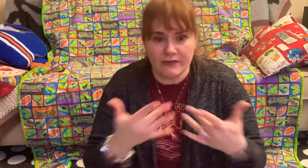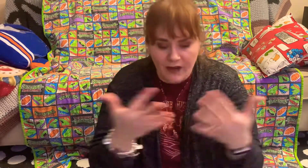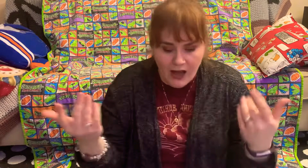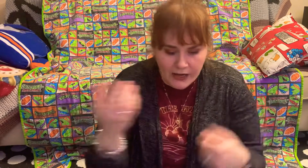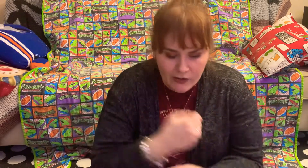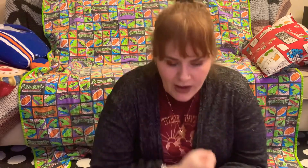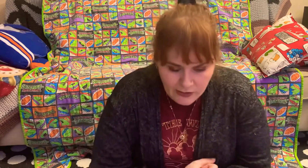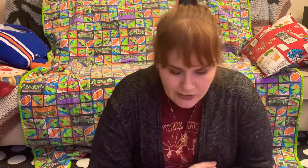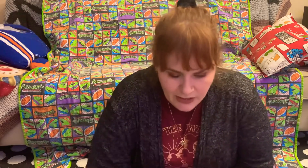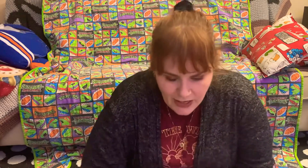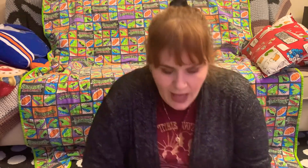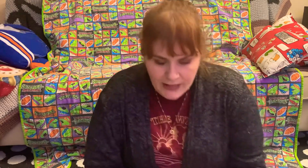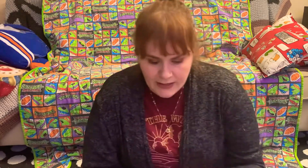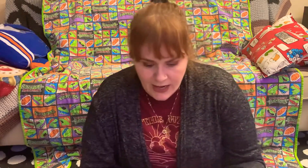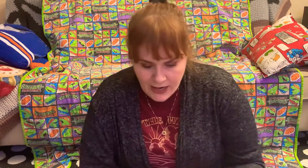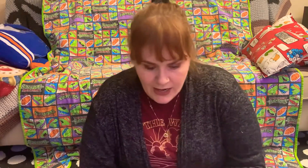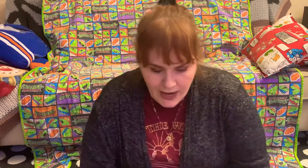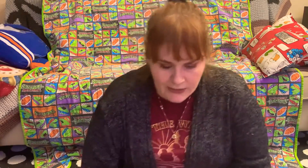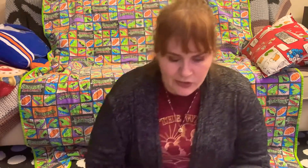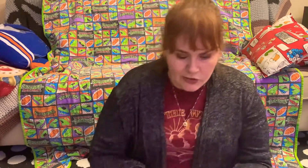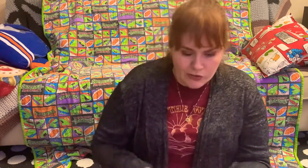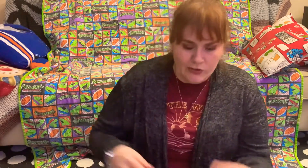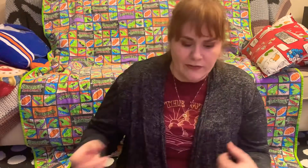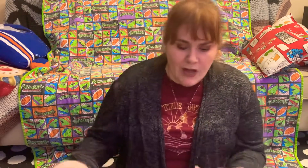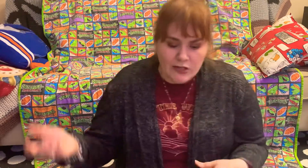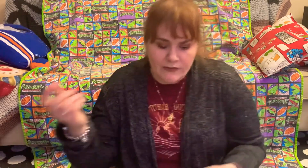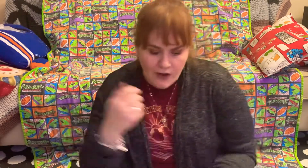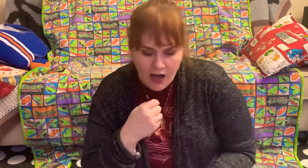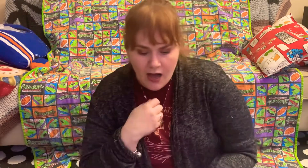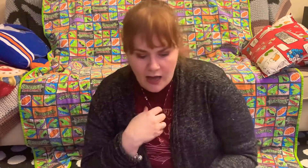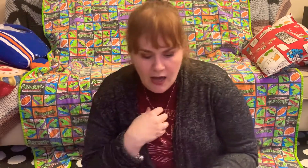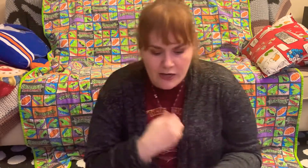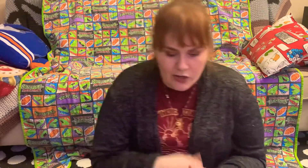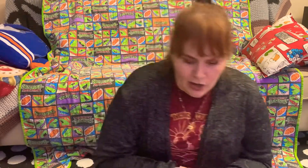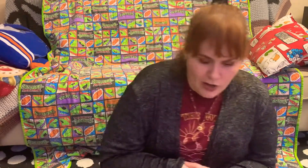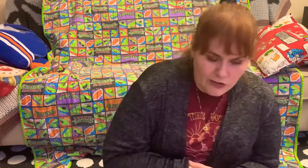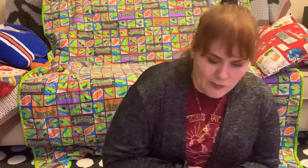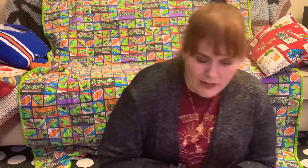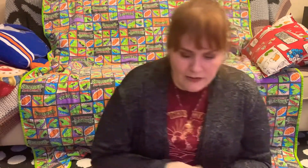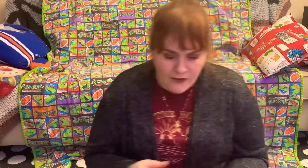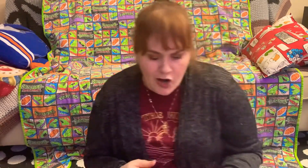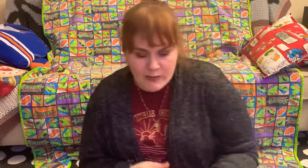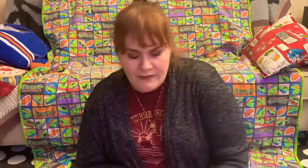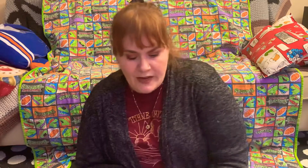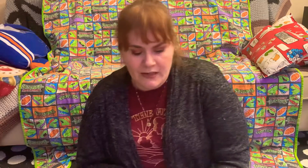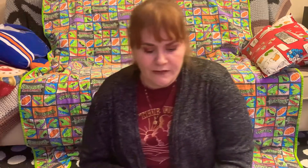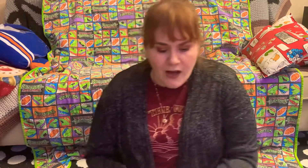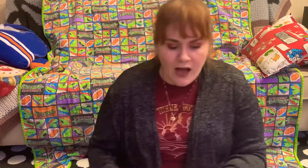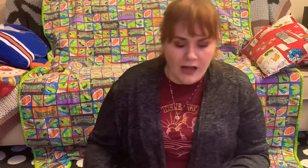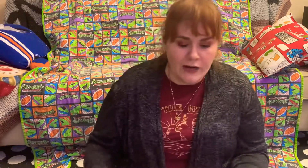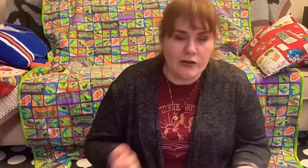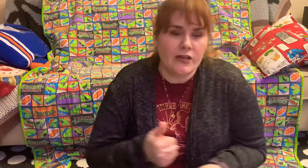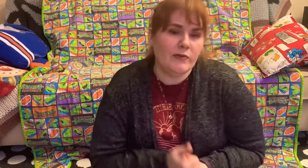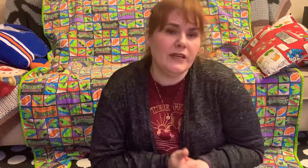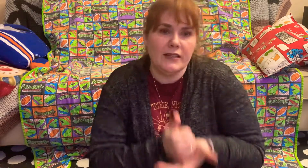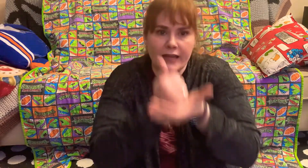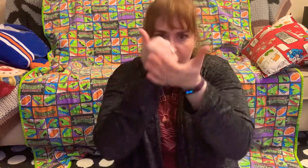fire out. They answer to the fire calls. When the firemen fight the fire, they really help